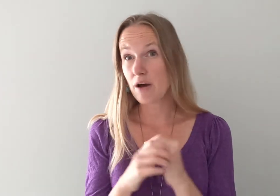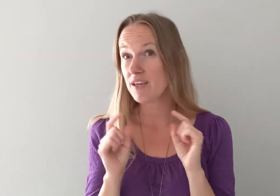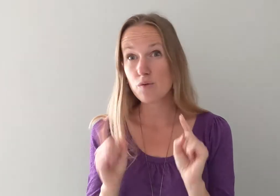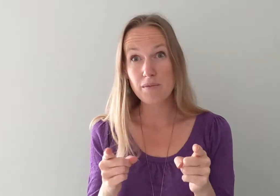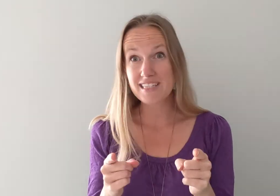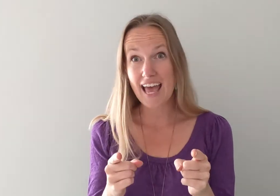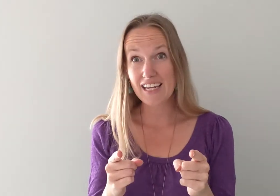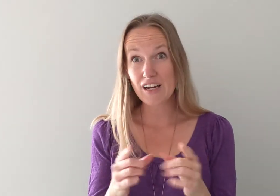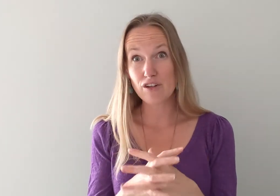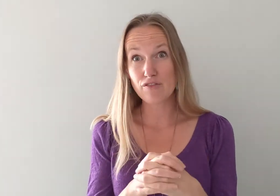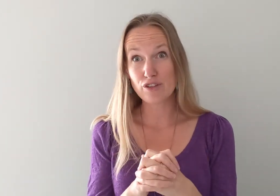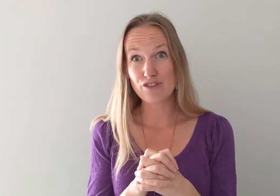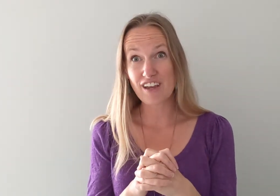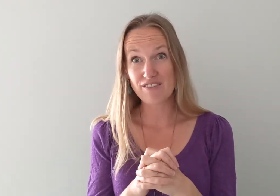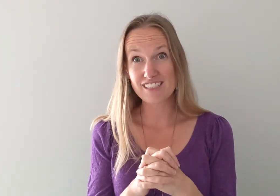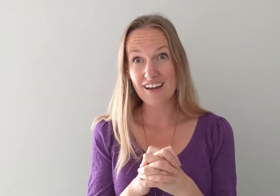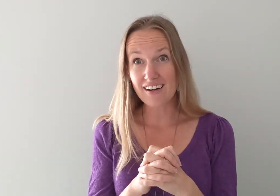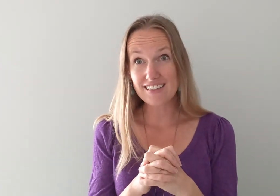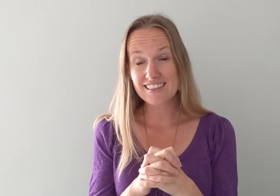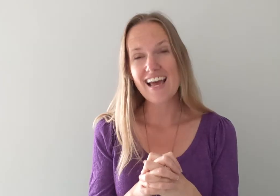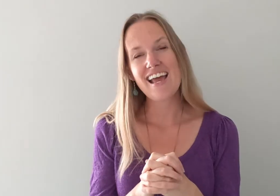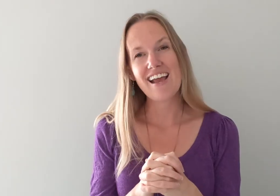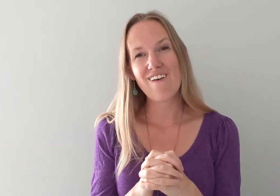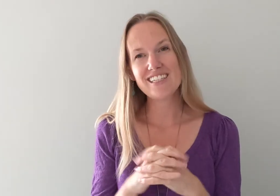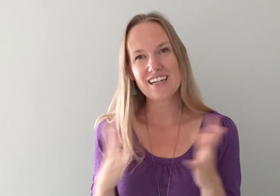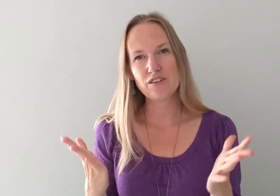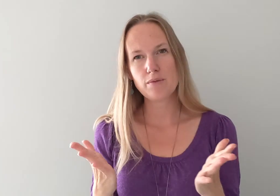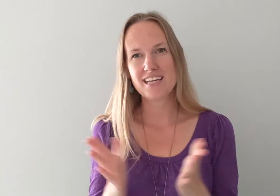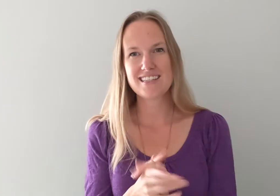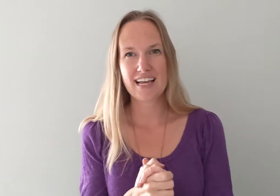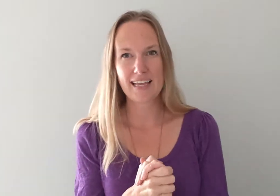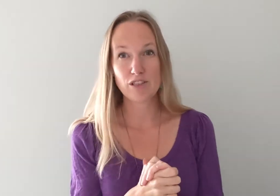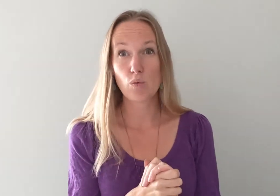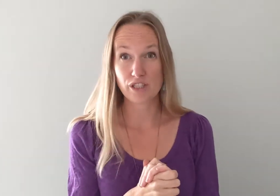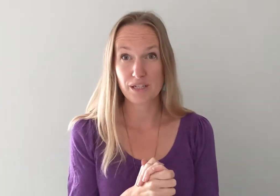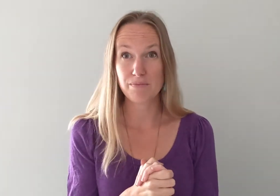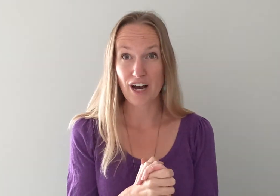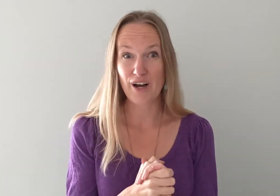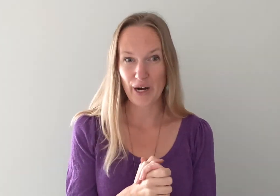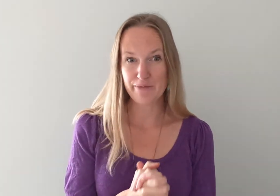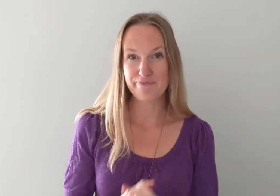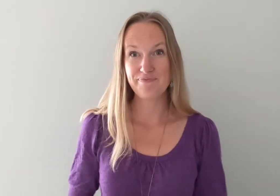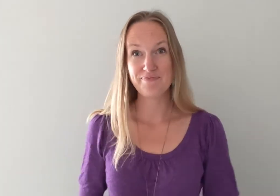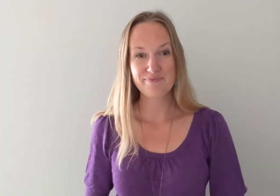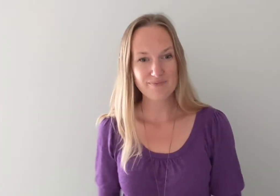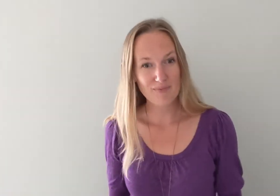way you won't miss any of your future favorite songs, or check out the website signlanguageworship.com.